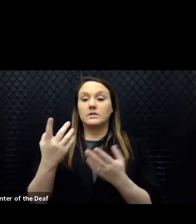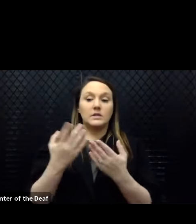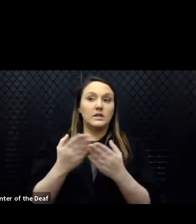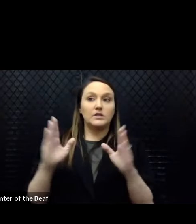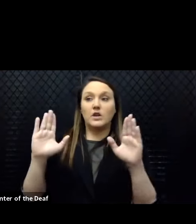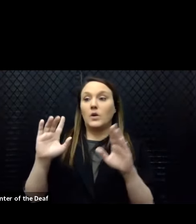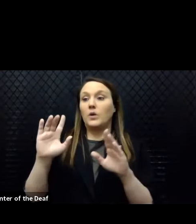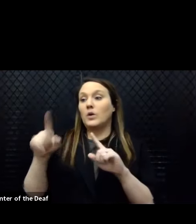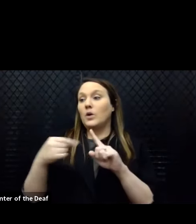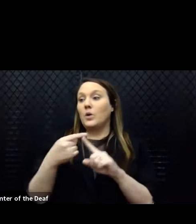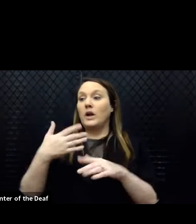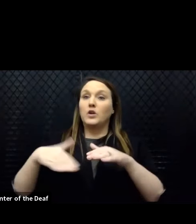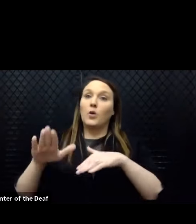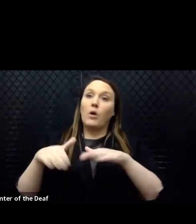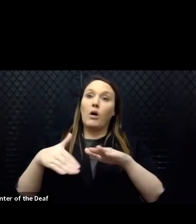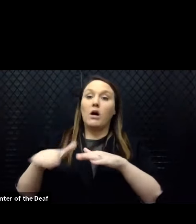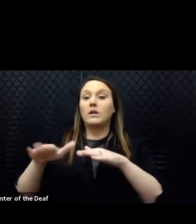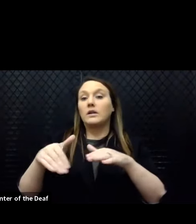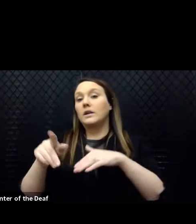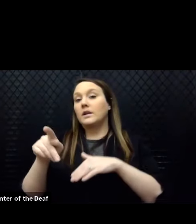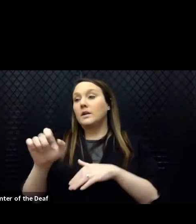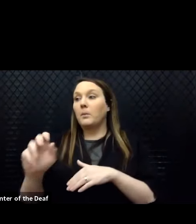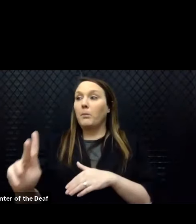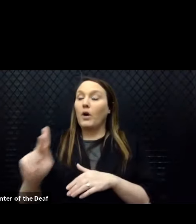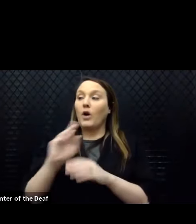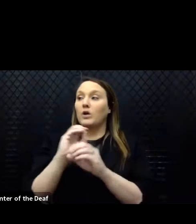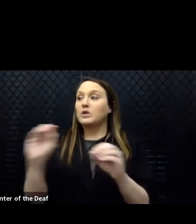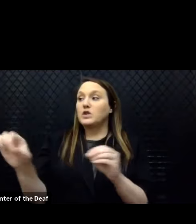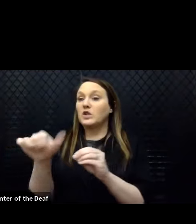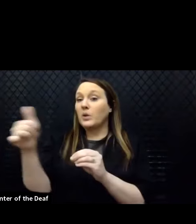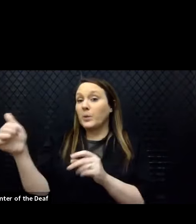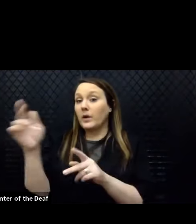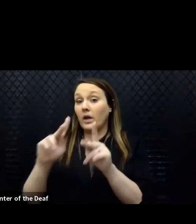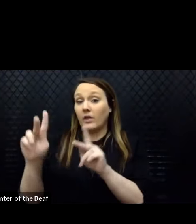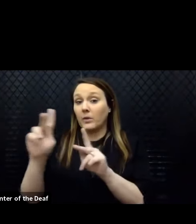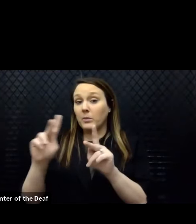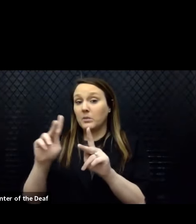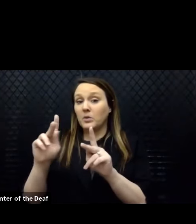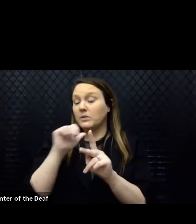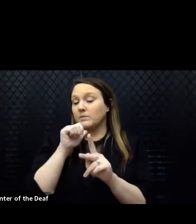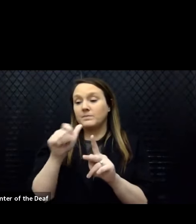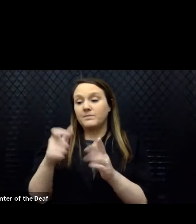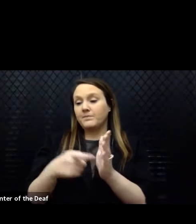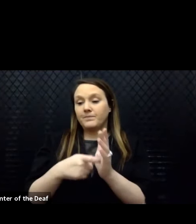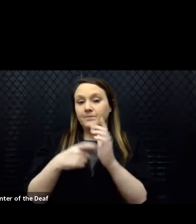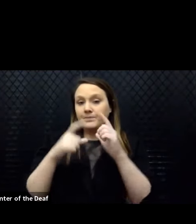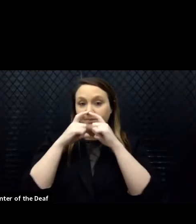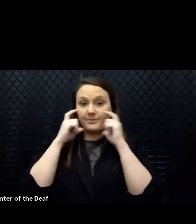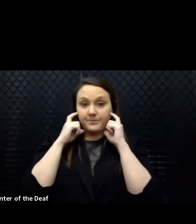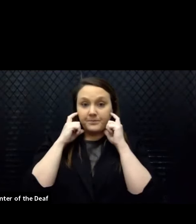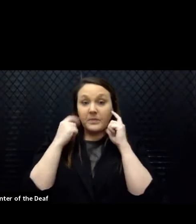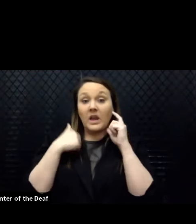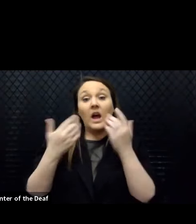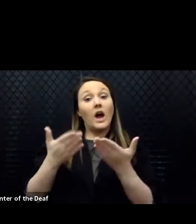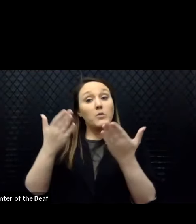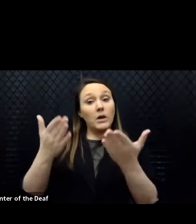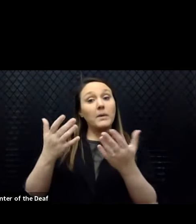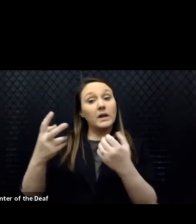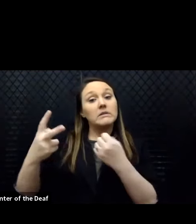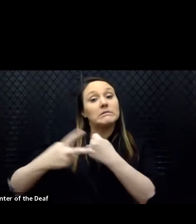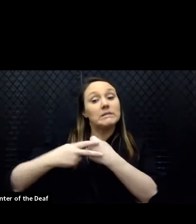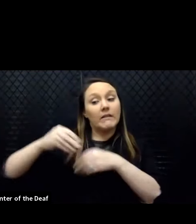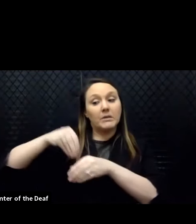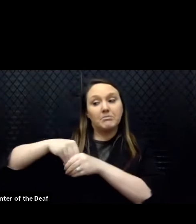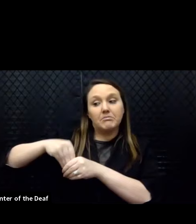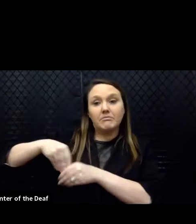and you're walking in the park and you're away from people and you're not passing people, you don't have to have your mask on your face. I would recommend having it with you so you can put it on